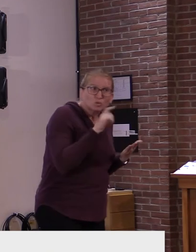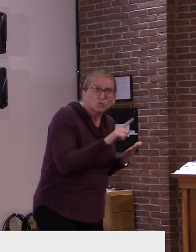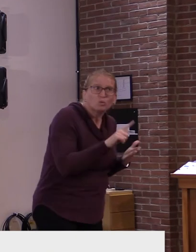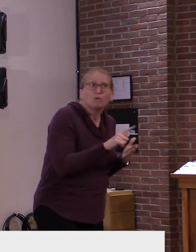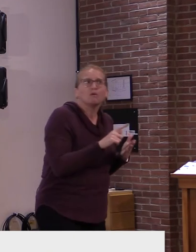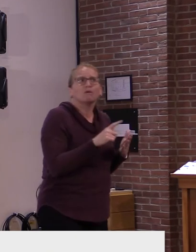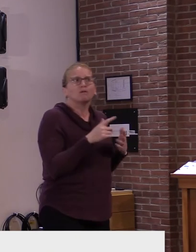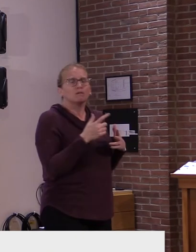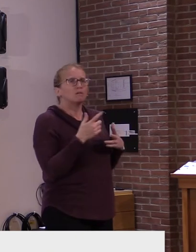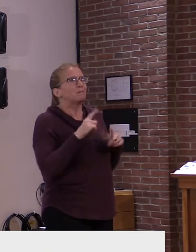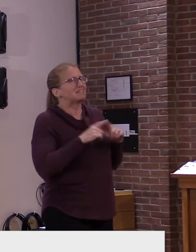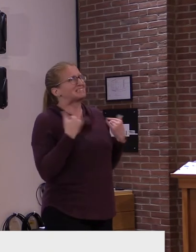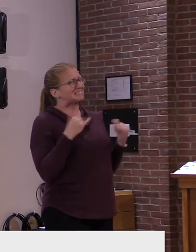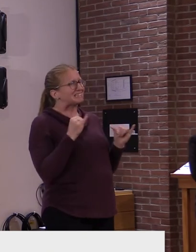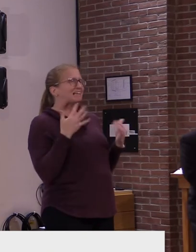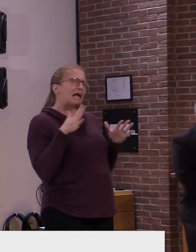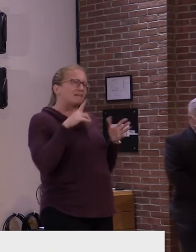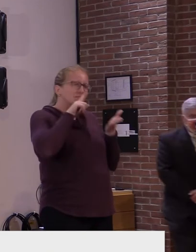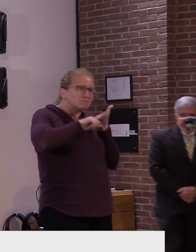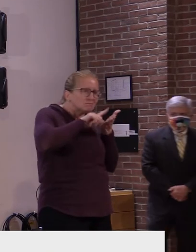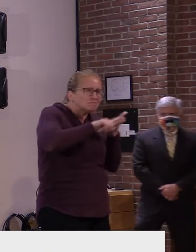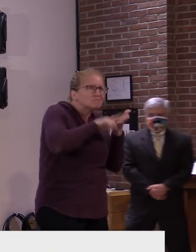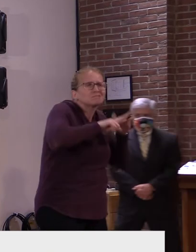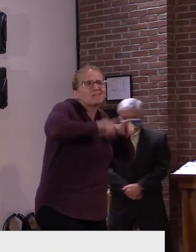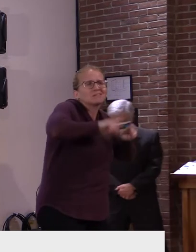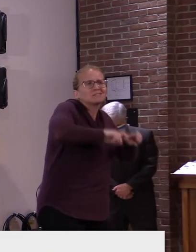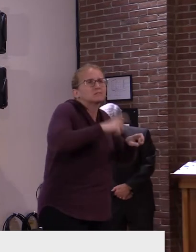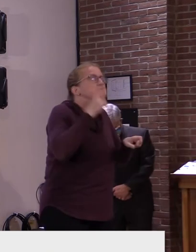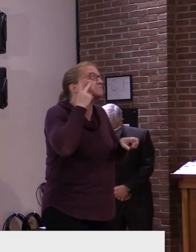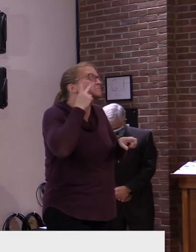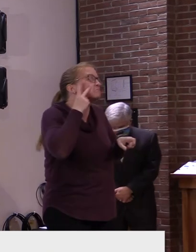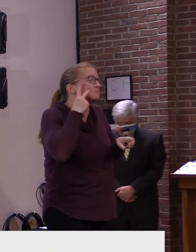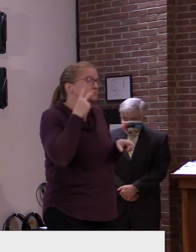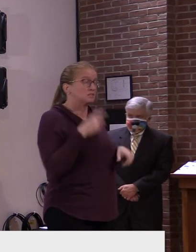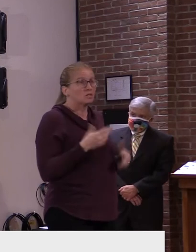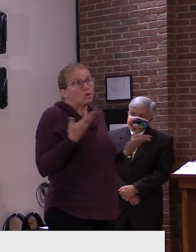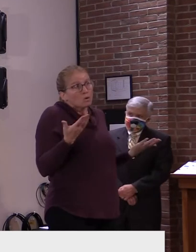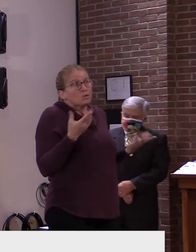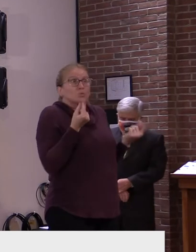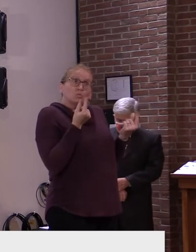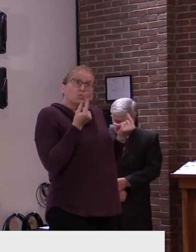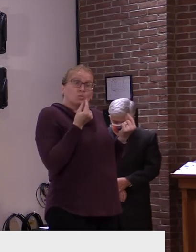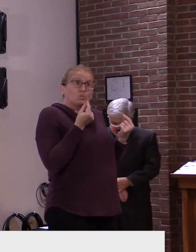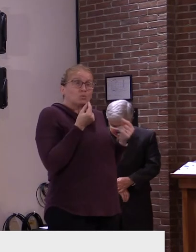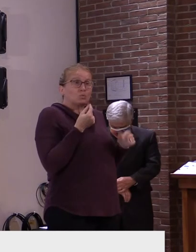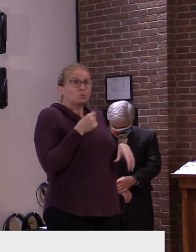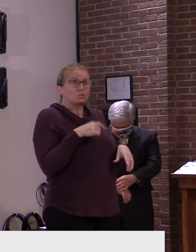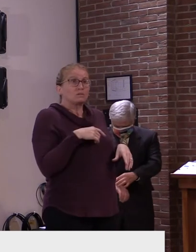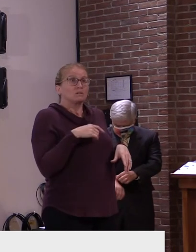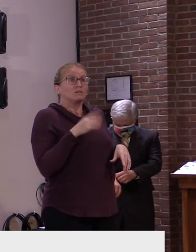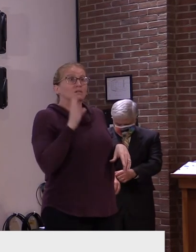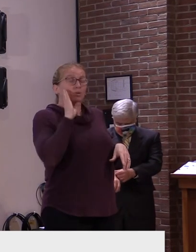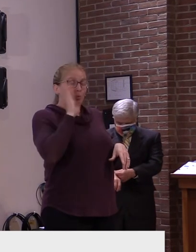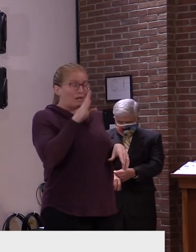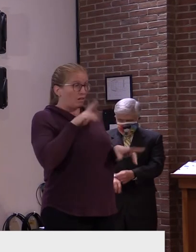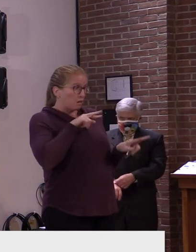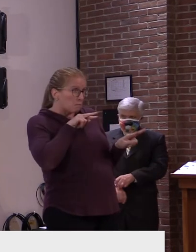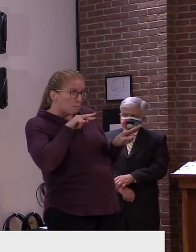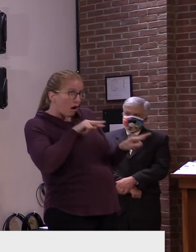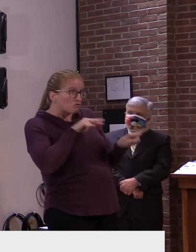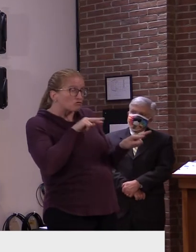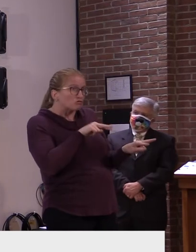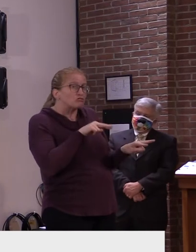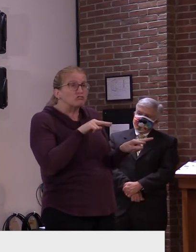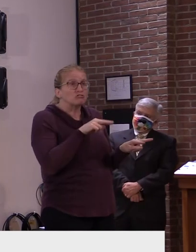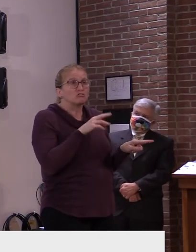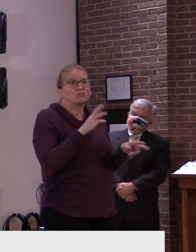capacity if you will and basically it monitors the wastewater that are leaving either buildings or